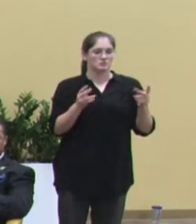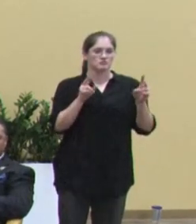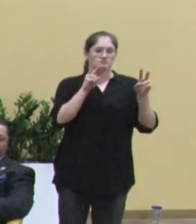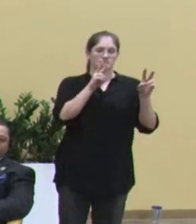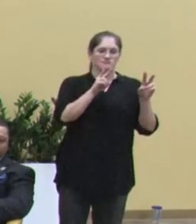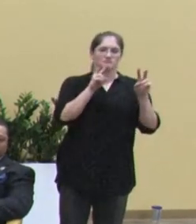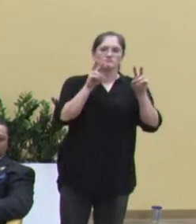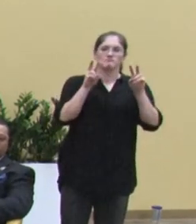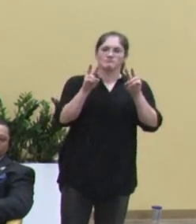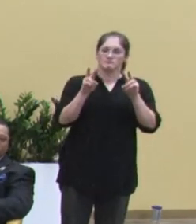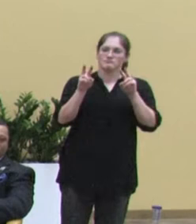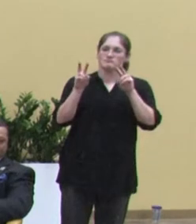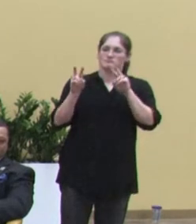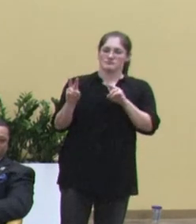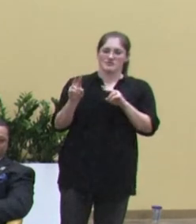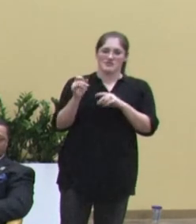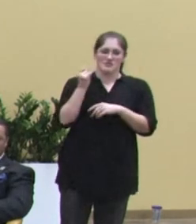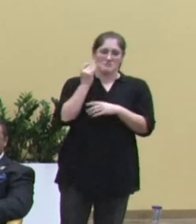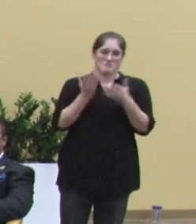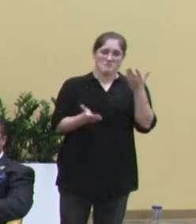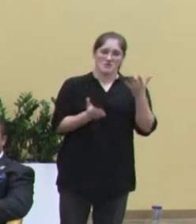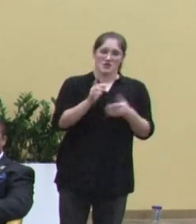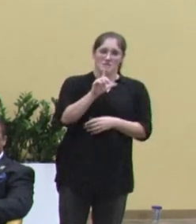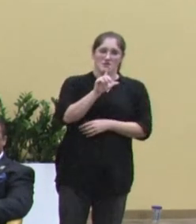there might be a liability issue if you're a business owner.